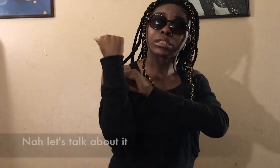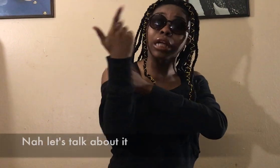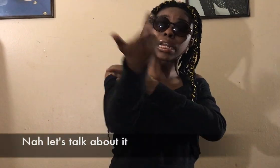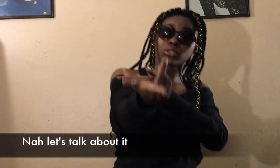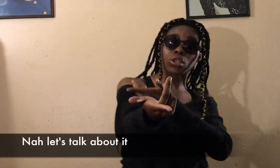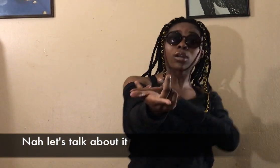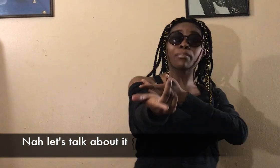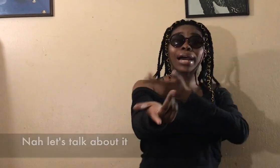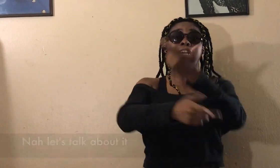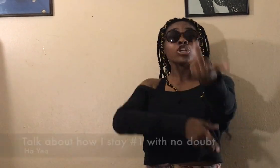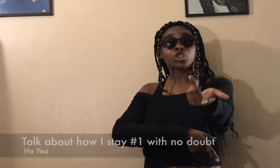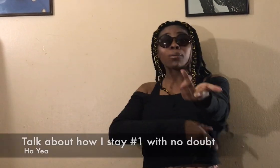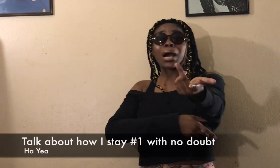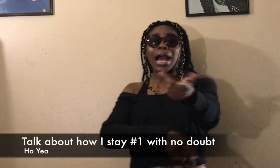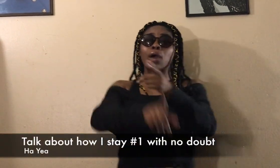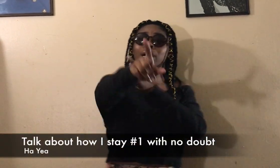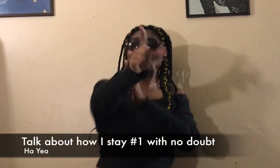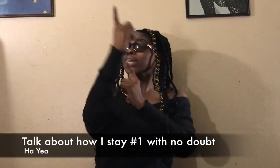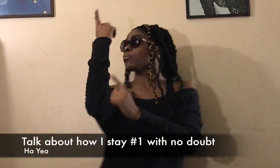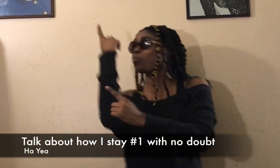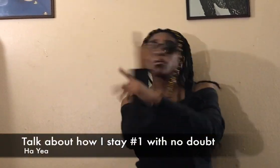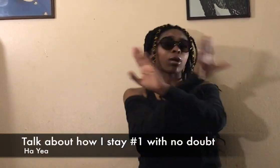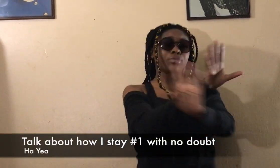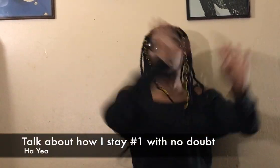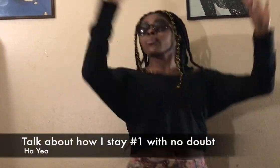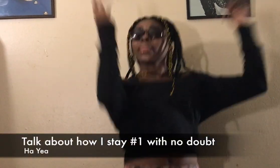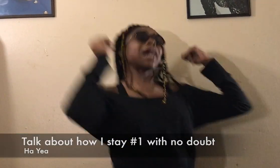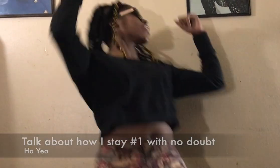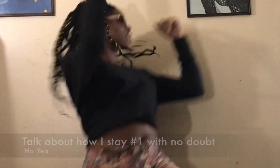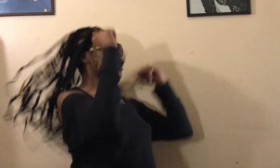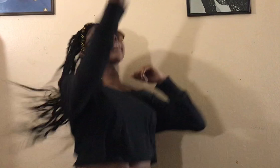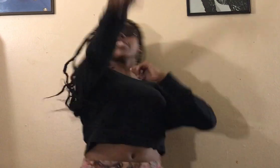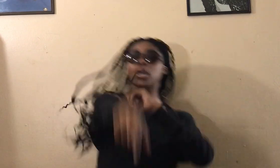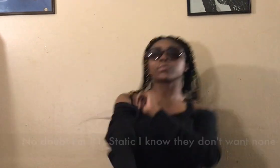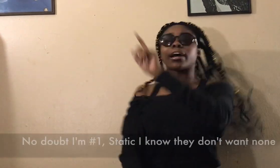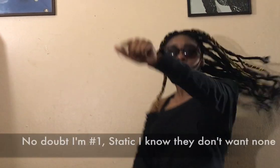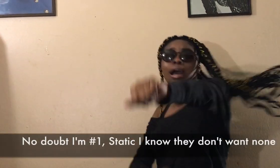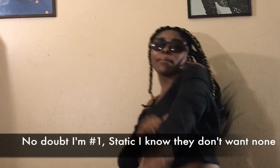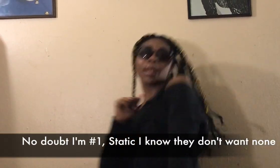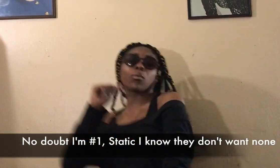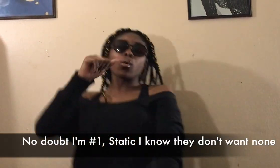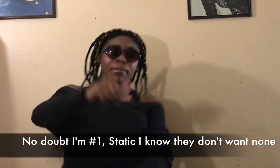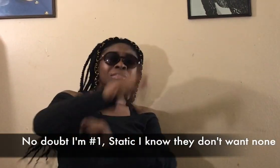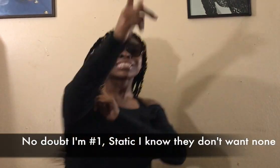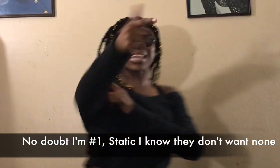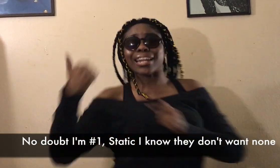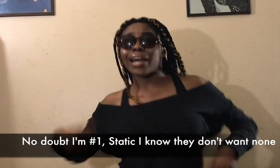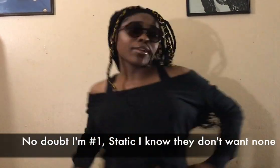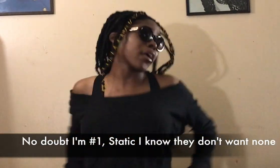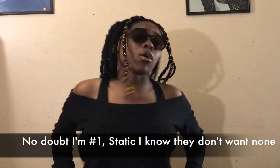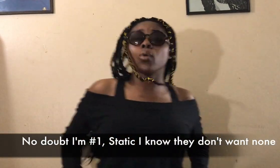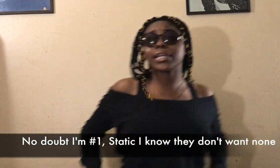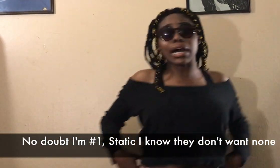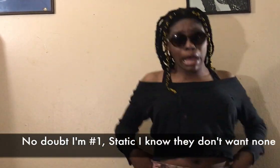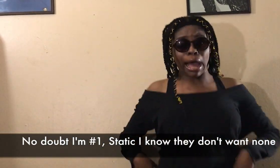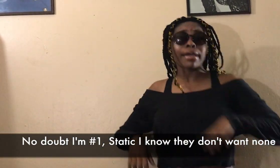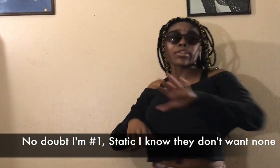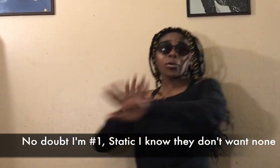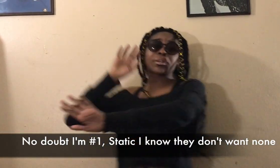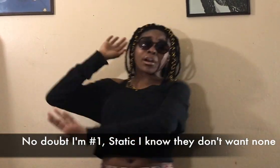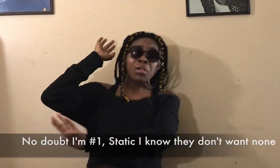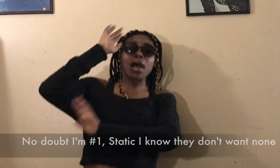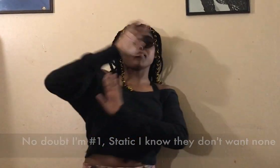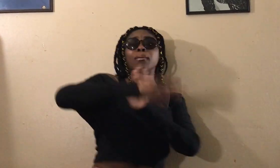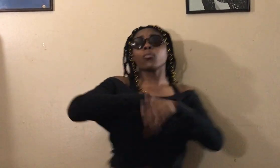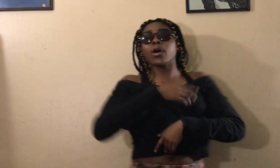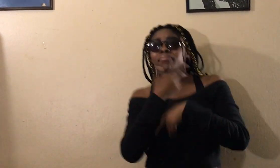change routes. Now let's talk about it. Talk about how I stay number one, no doubt. Hot, yeah, no doubt. I'm number one. Static, I know you don't wanna hot.